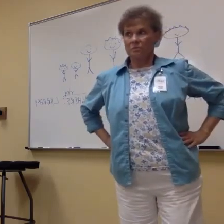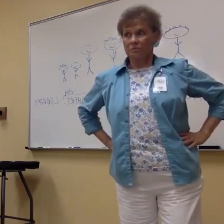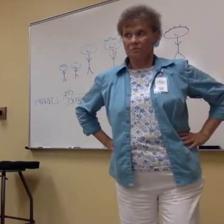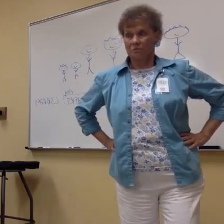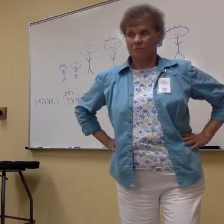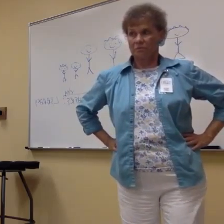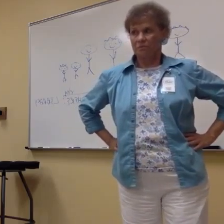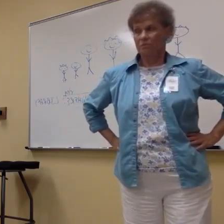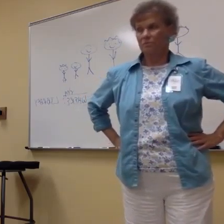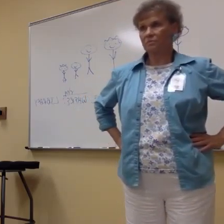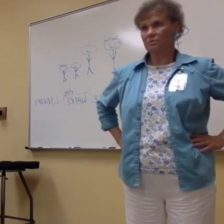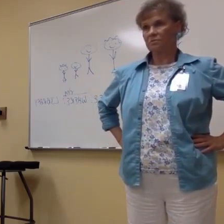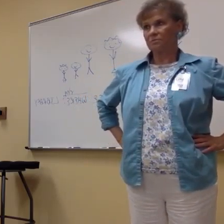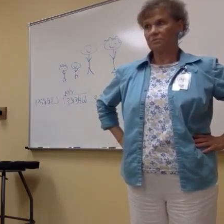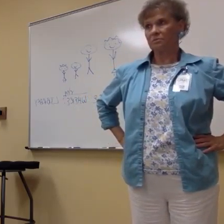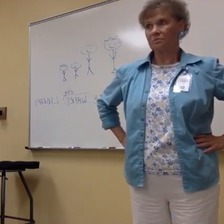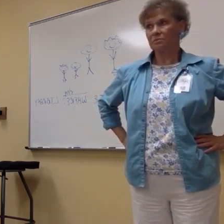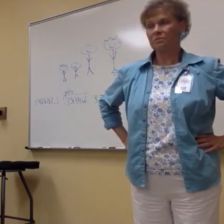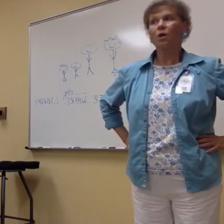I like her.